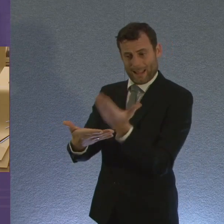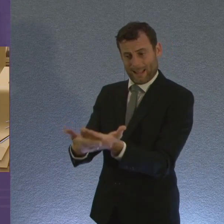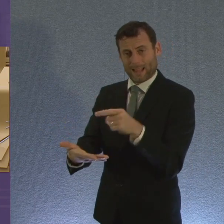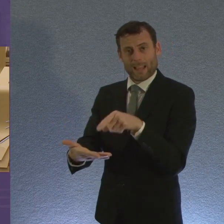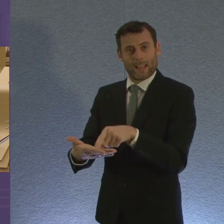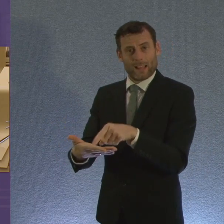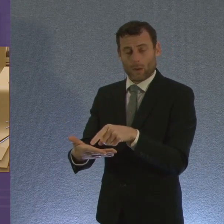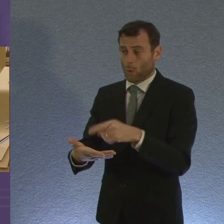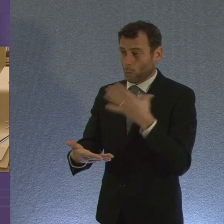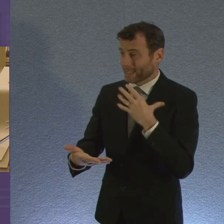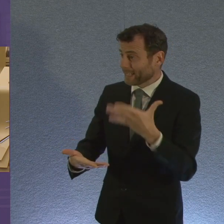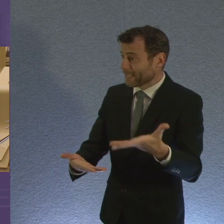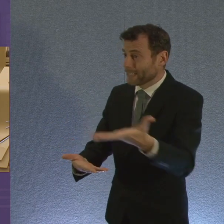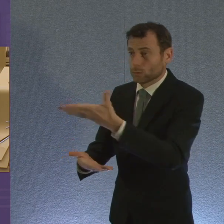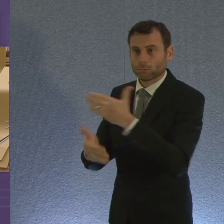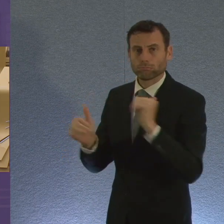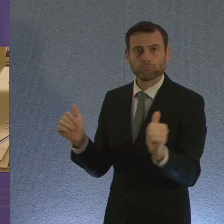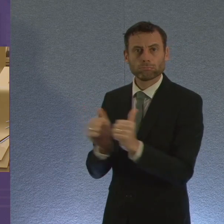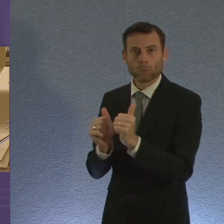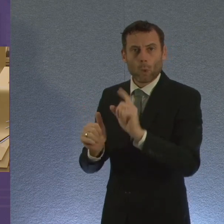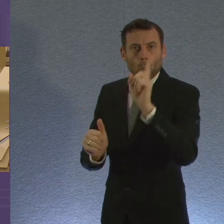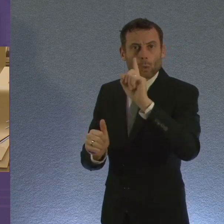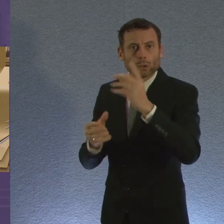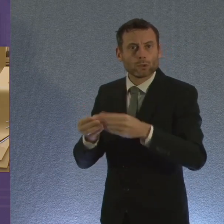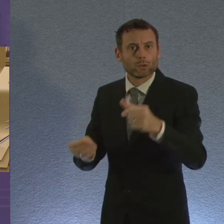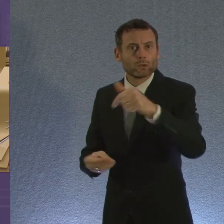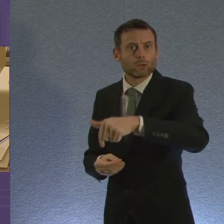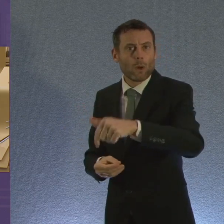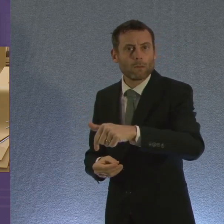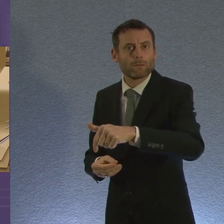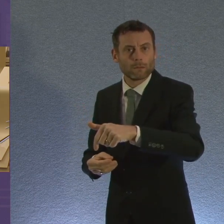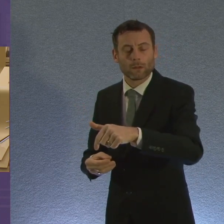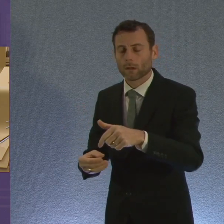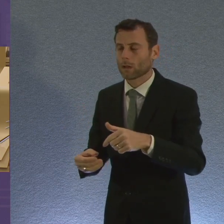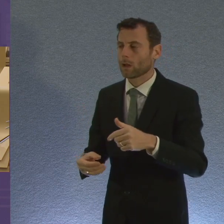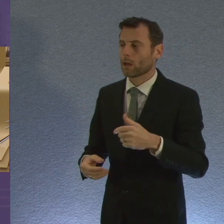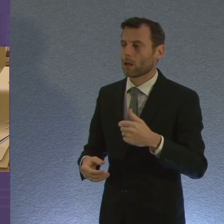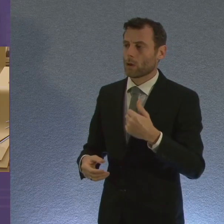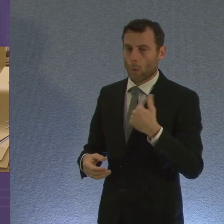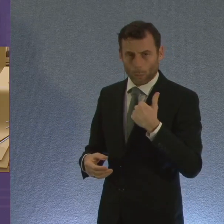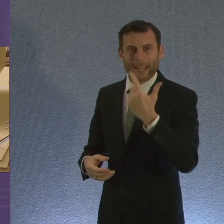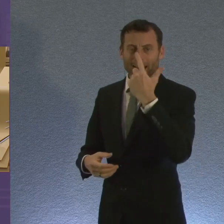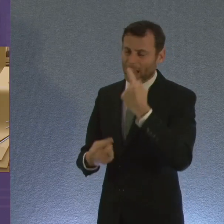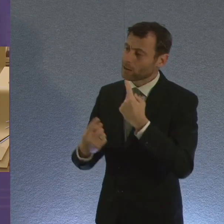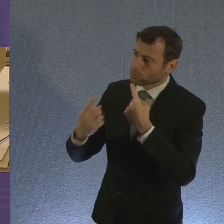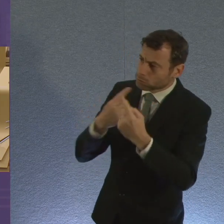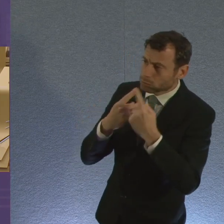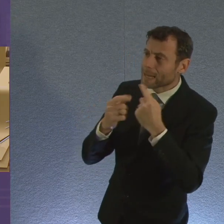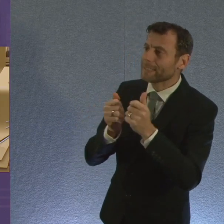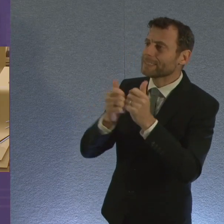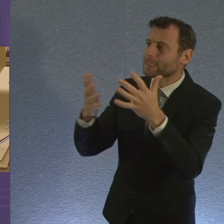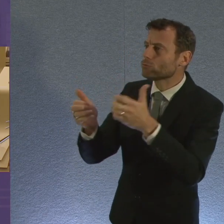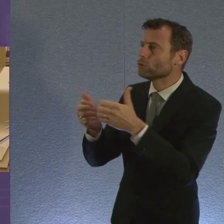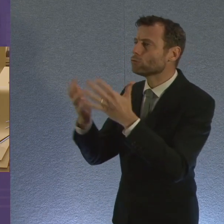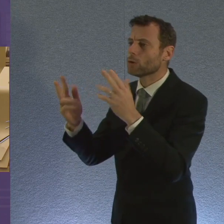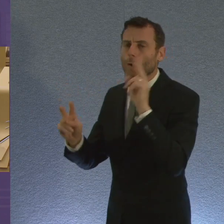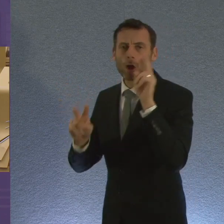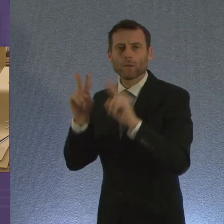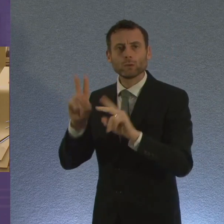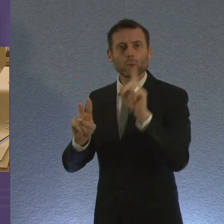action. That imperative is being brought to us not, I have to say, to disagree reasonably gently, because I will try and disagree reasonably gently with